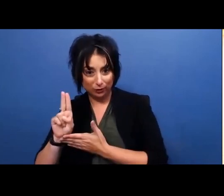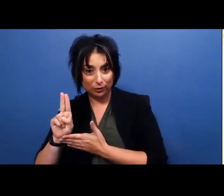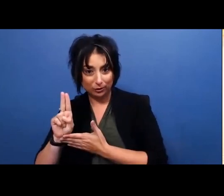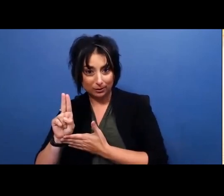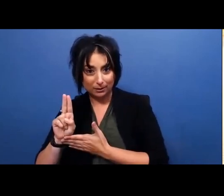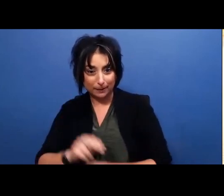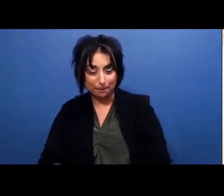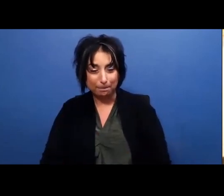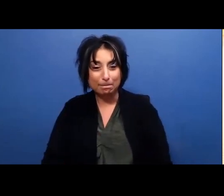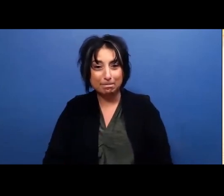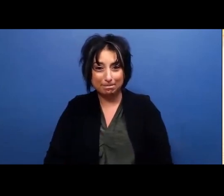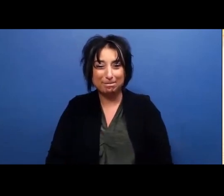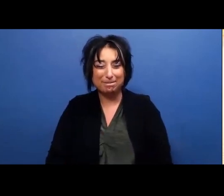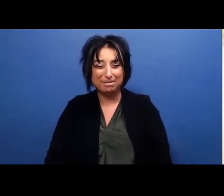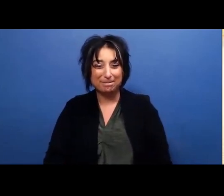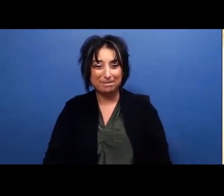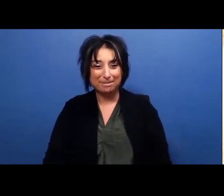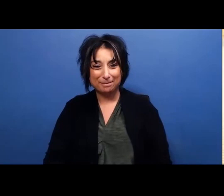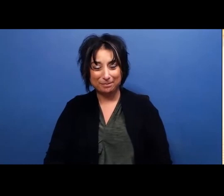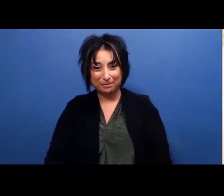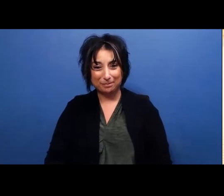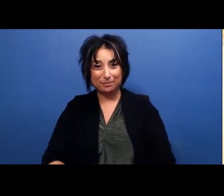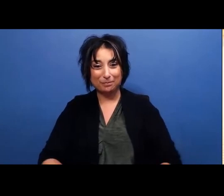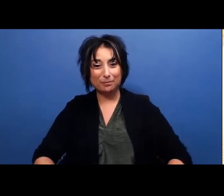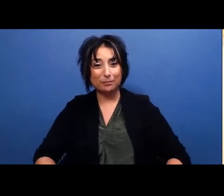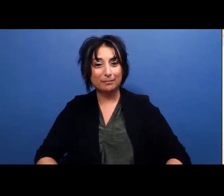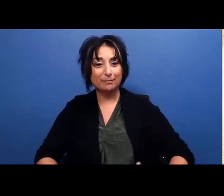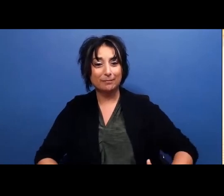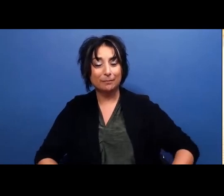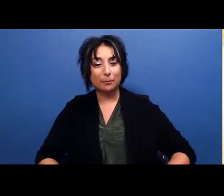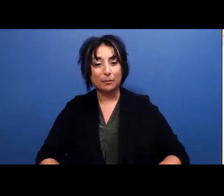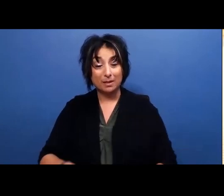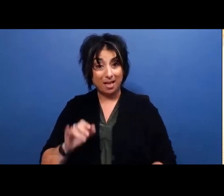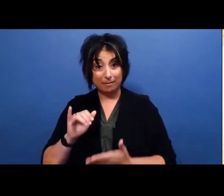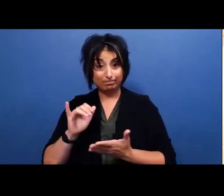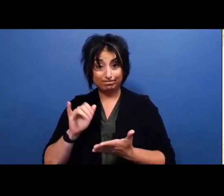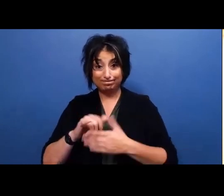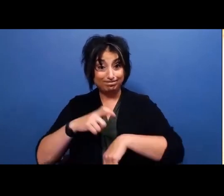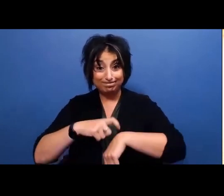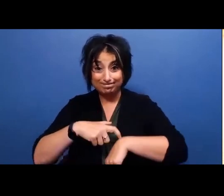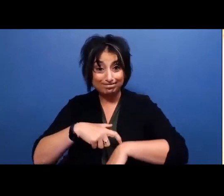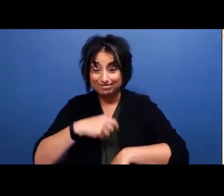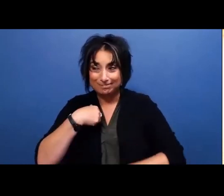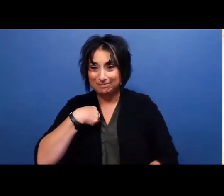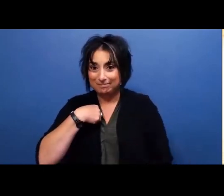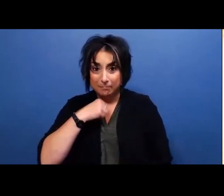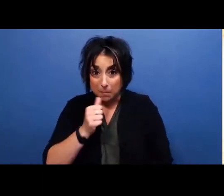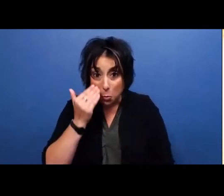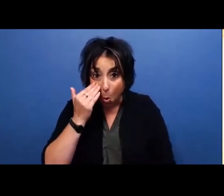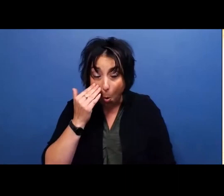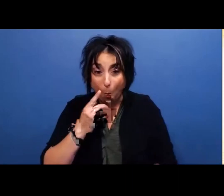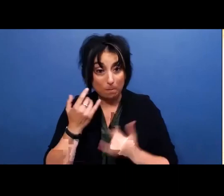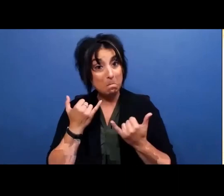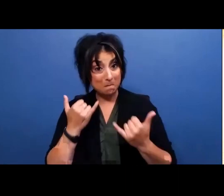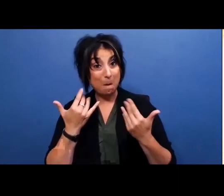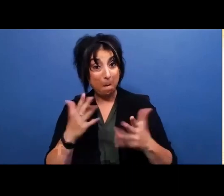Union University. Thank you, Jenna. And I didn't realize it until recently how